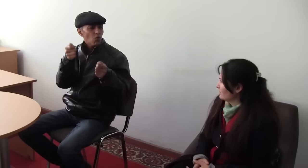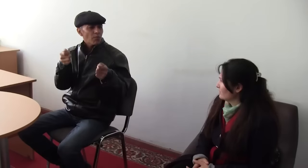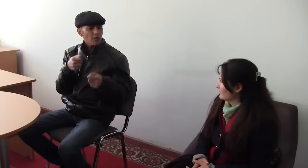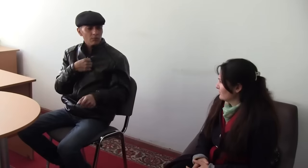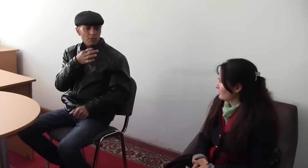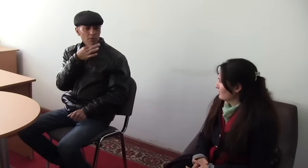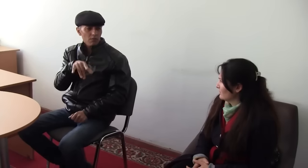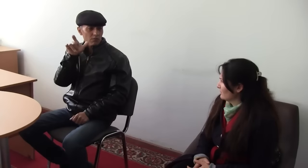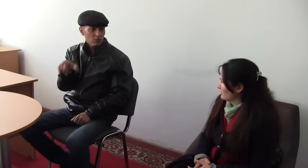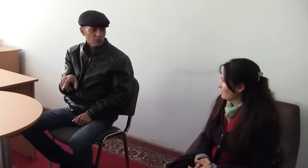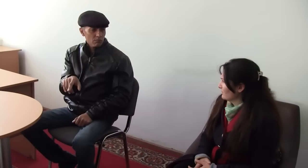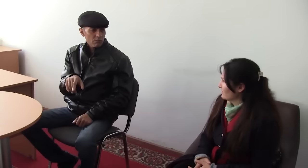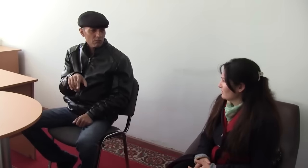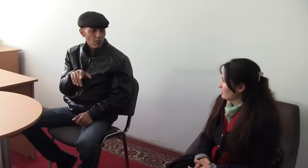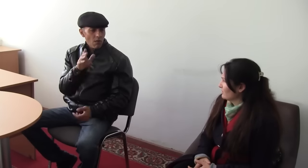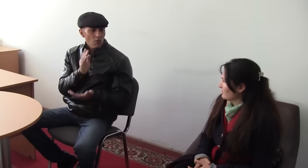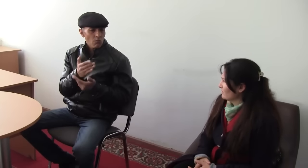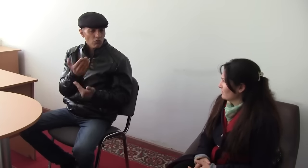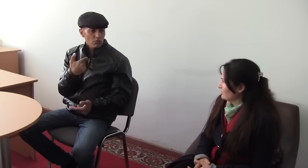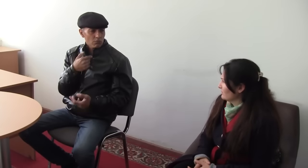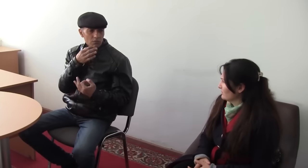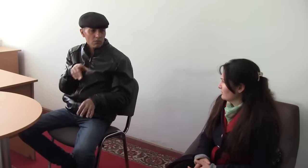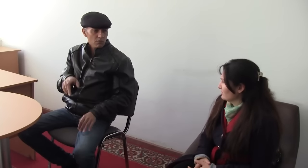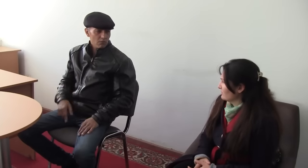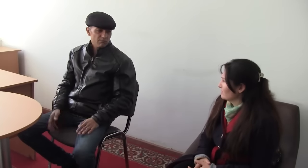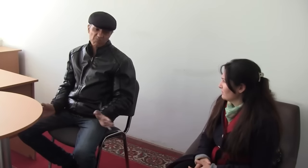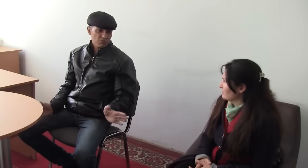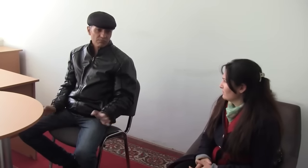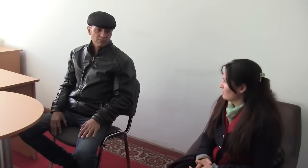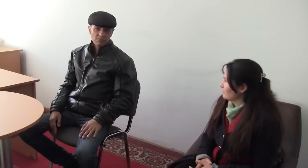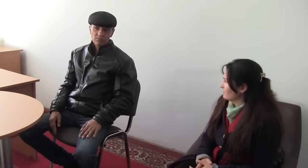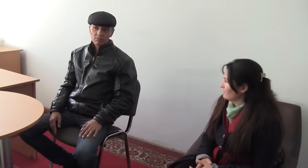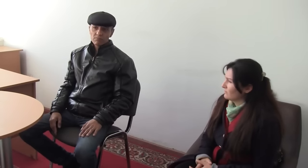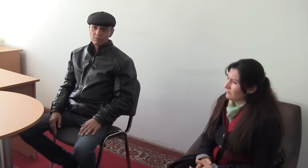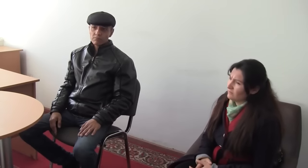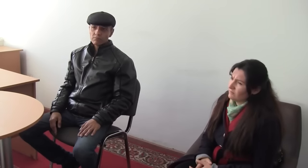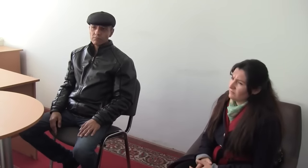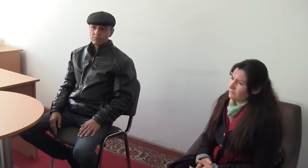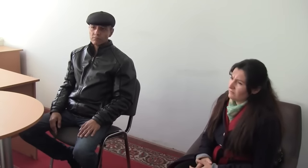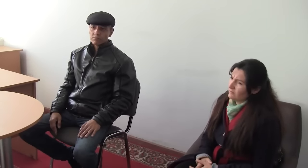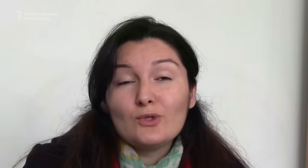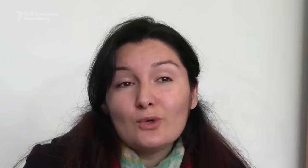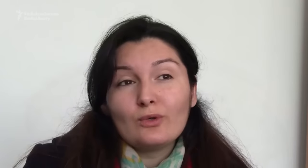Zebo Bidieva is the daughter of deaf parents. She's one of the country's few fully qualified translators.